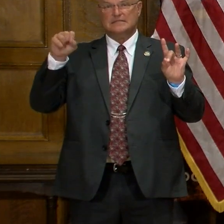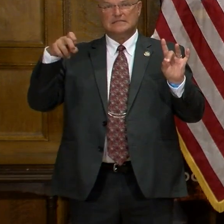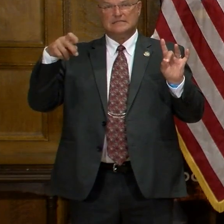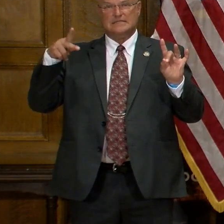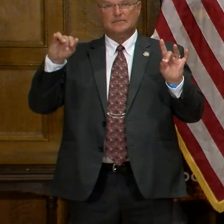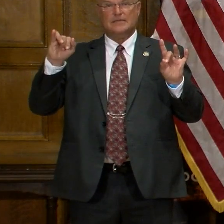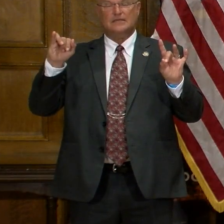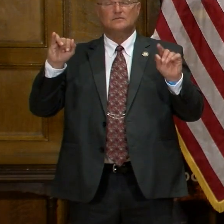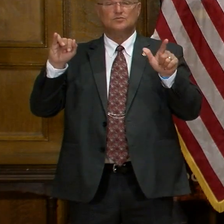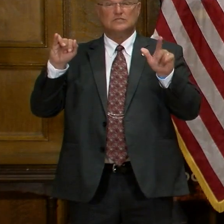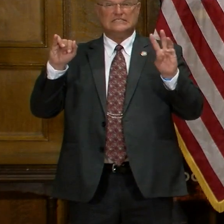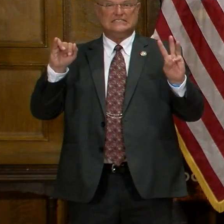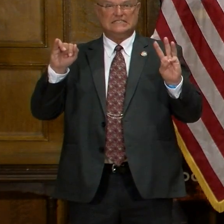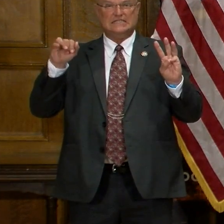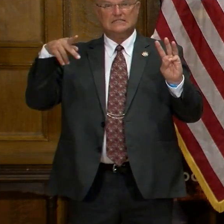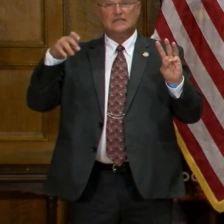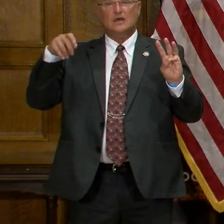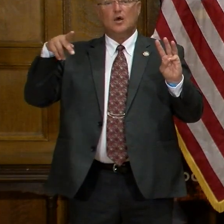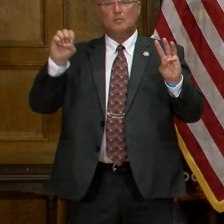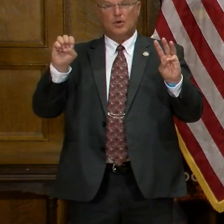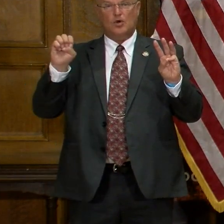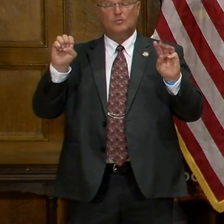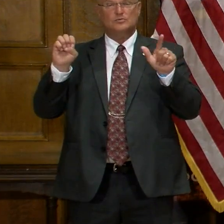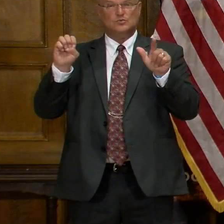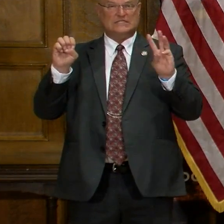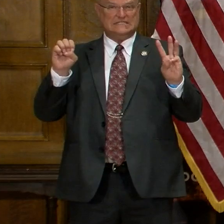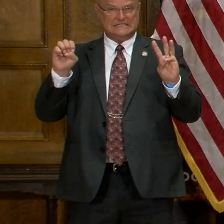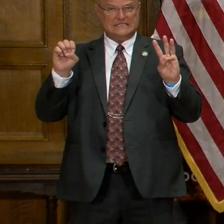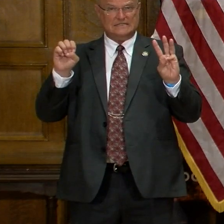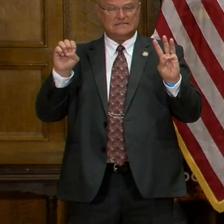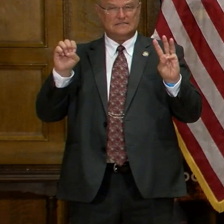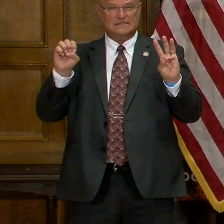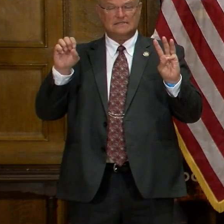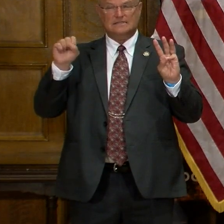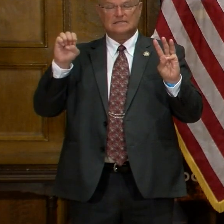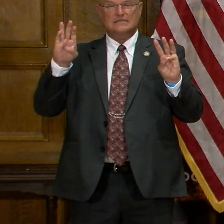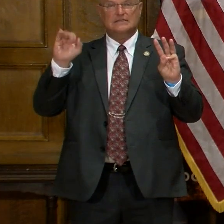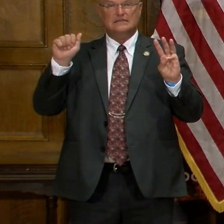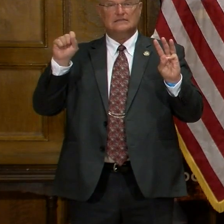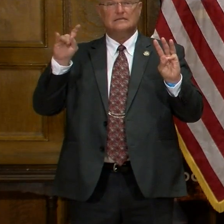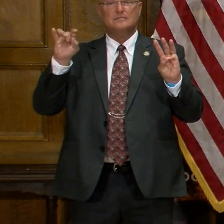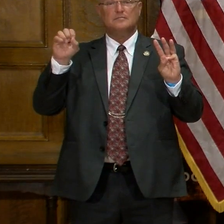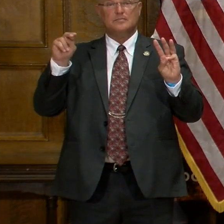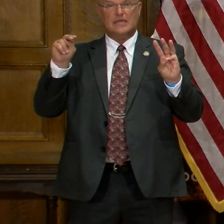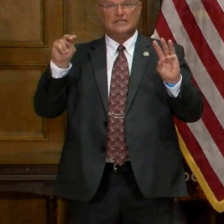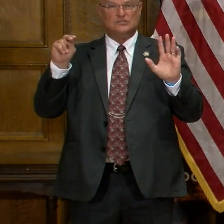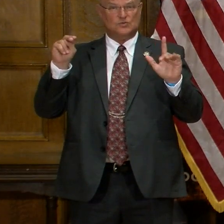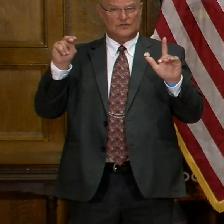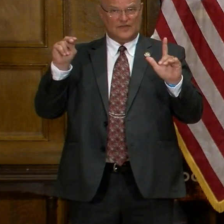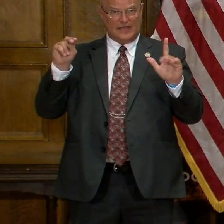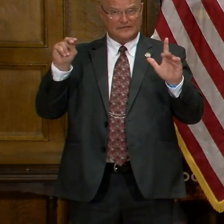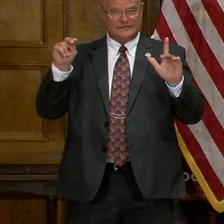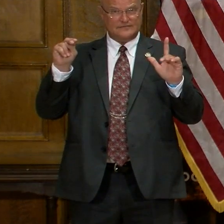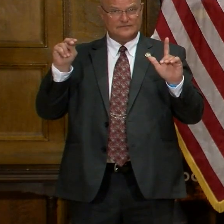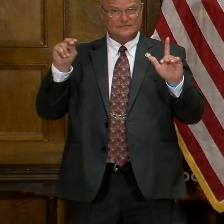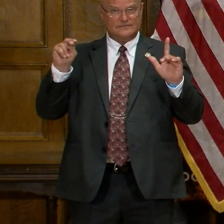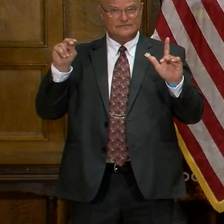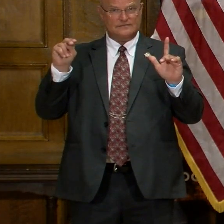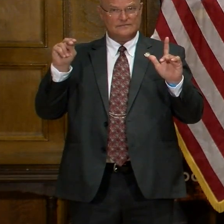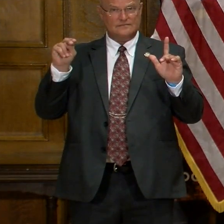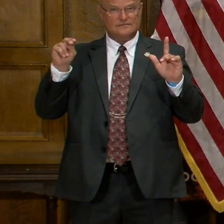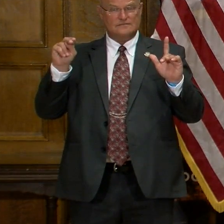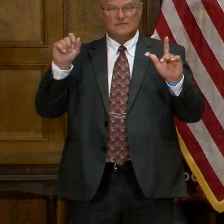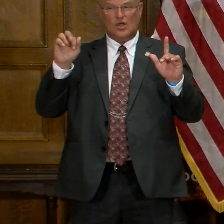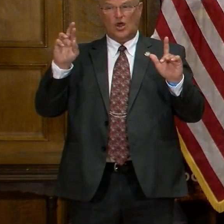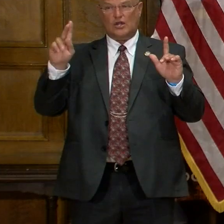with 26, Pope County with 26, Sebastian County with 25, and then